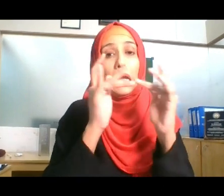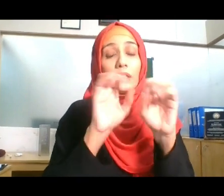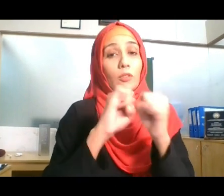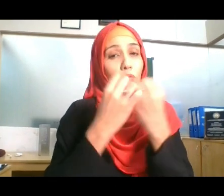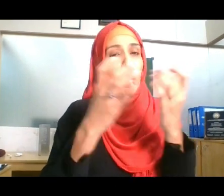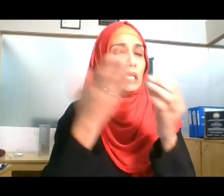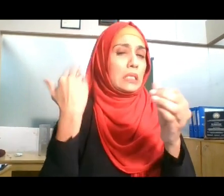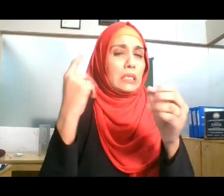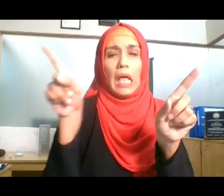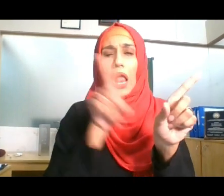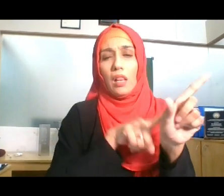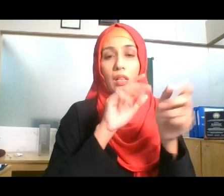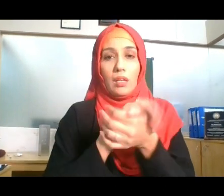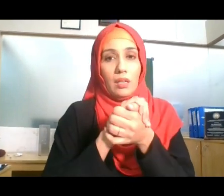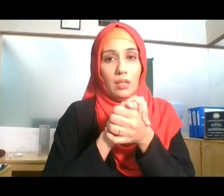last year